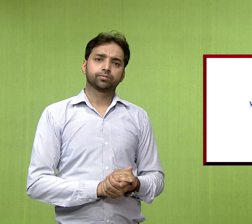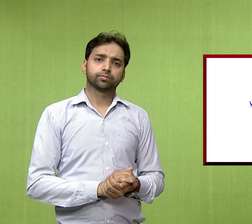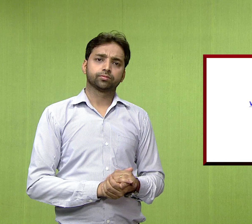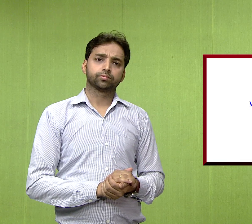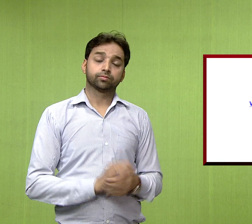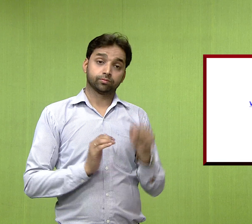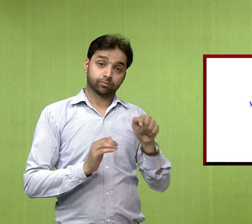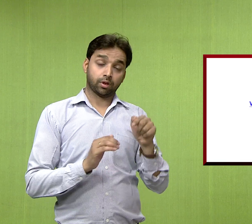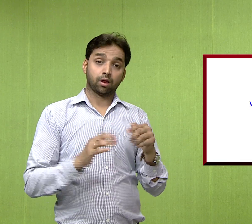at